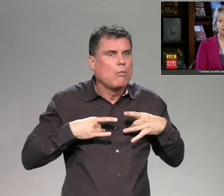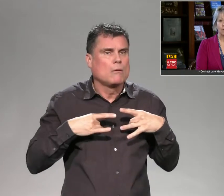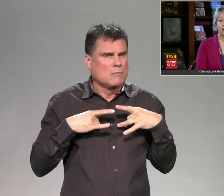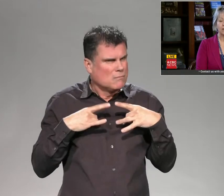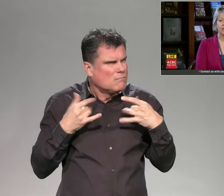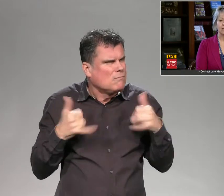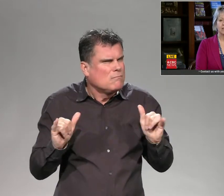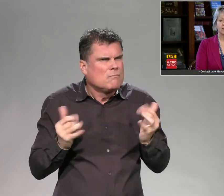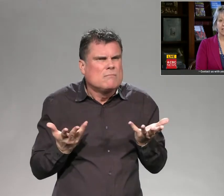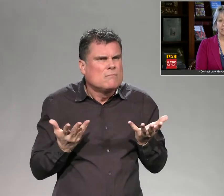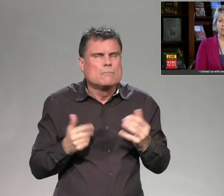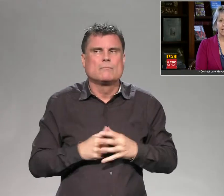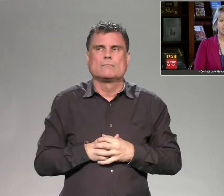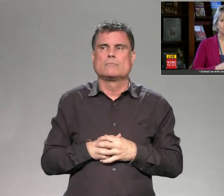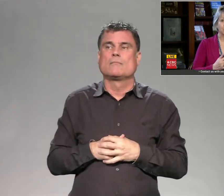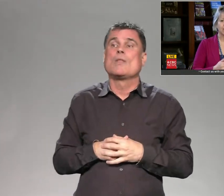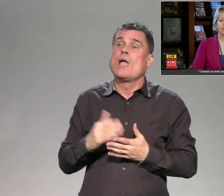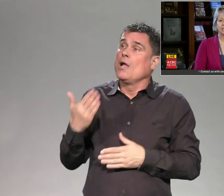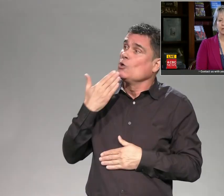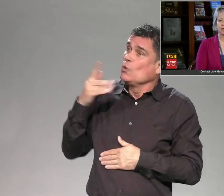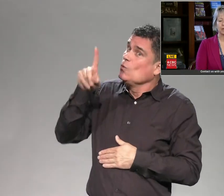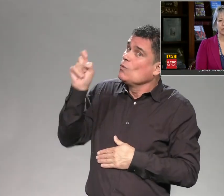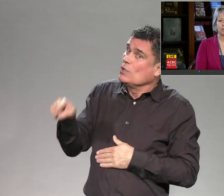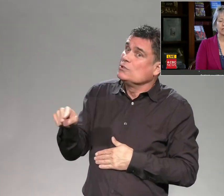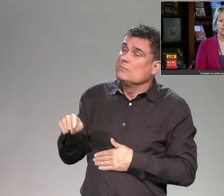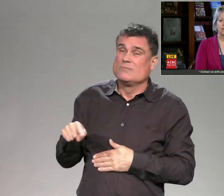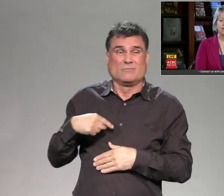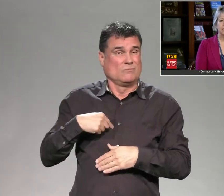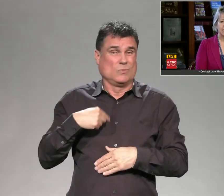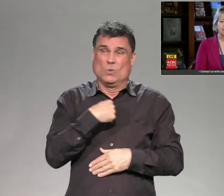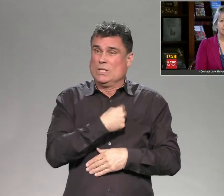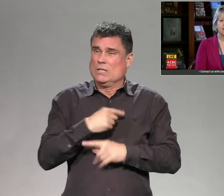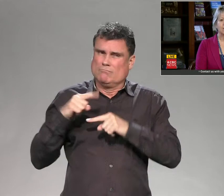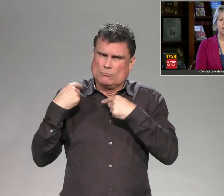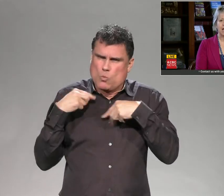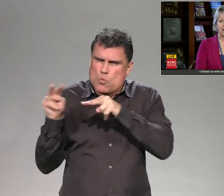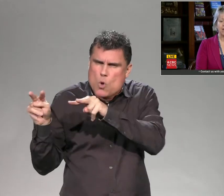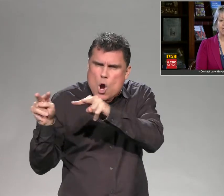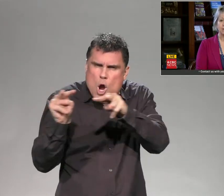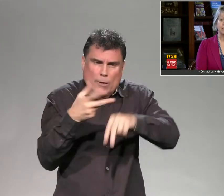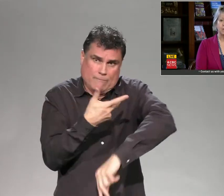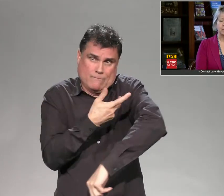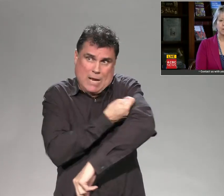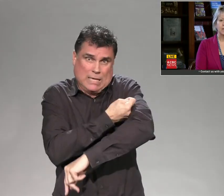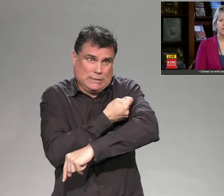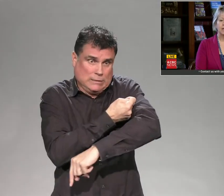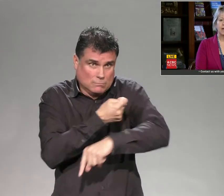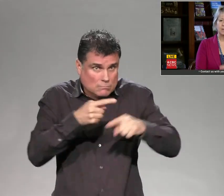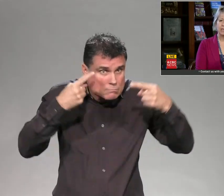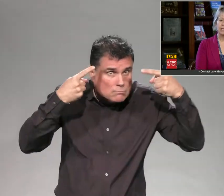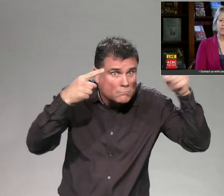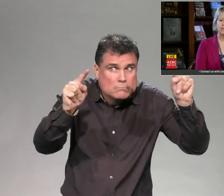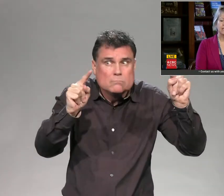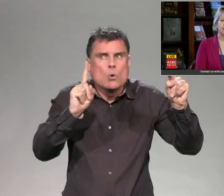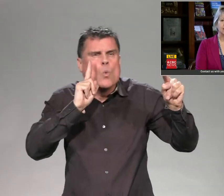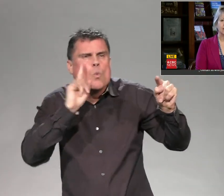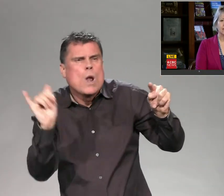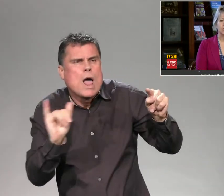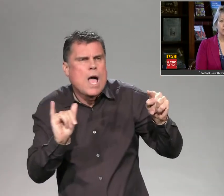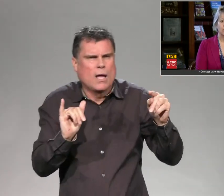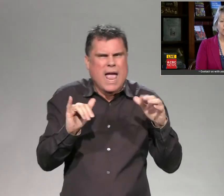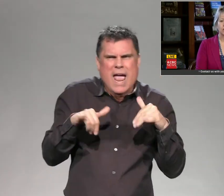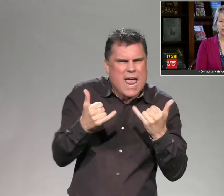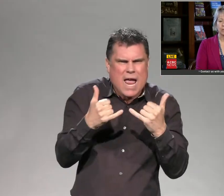to see how well the vaccines actually protect in the real world. And yes, we have had a few people, particularly